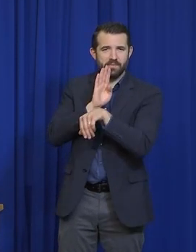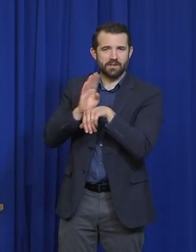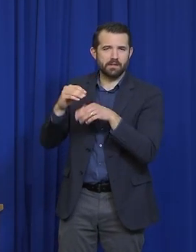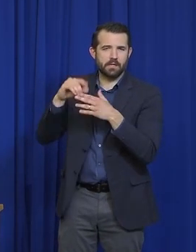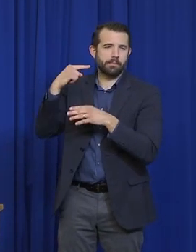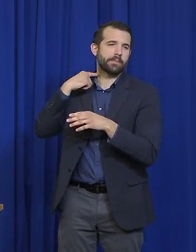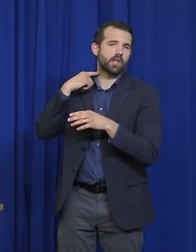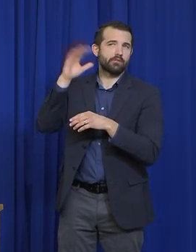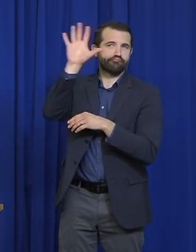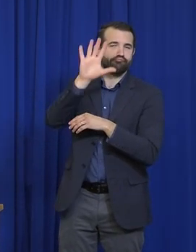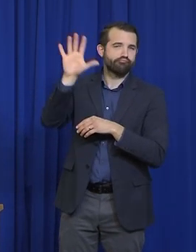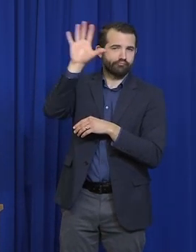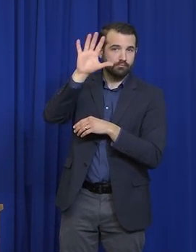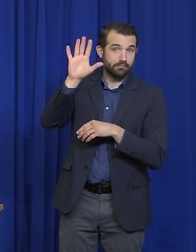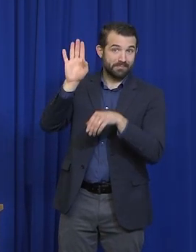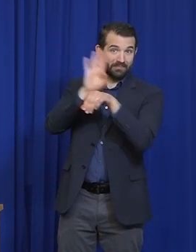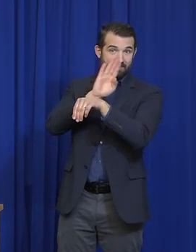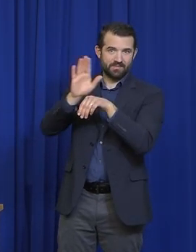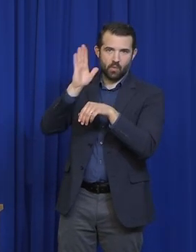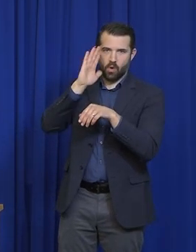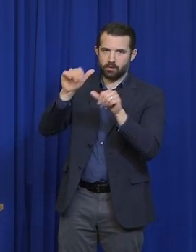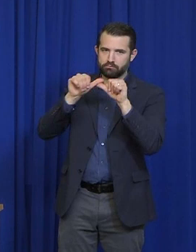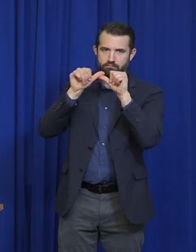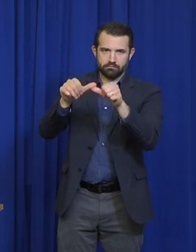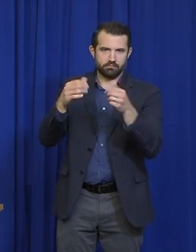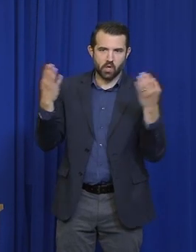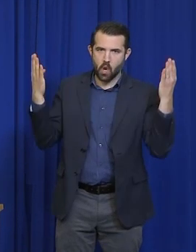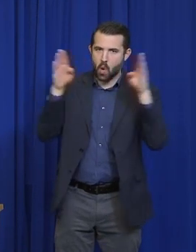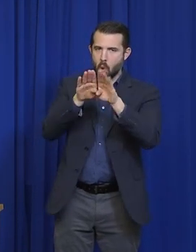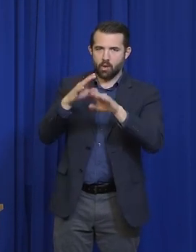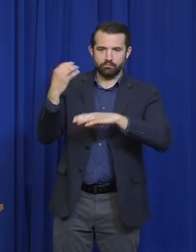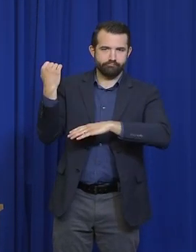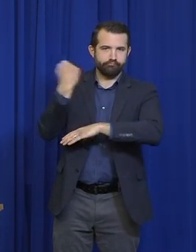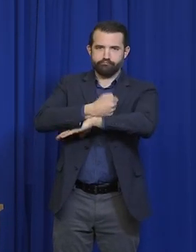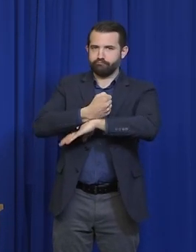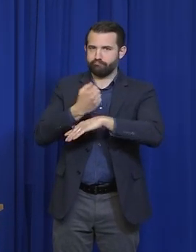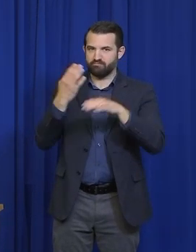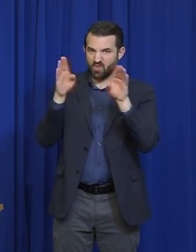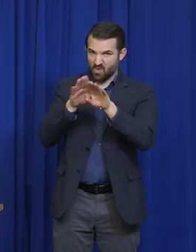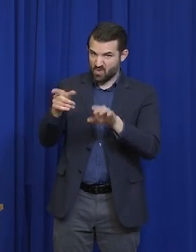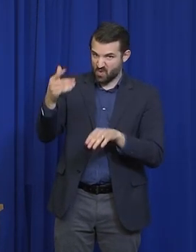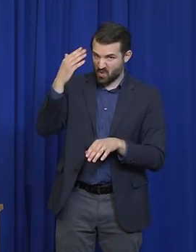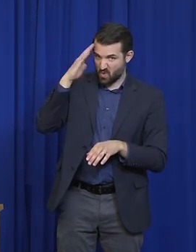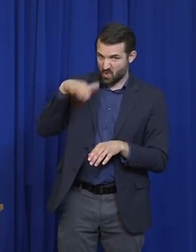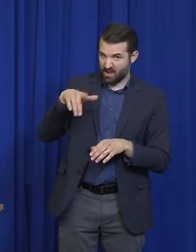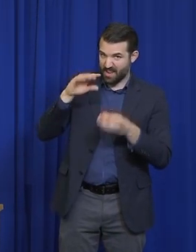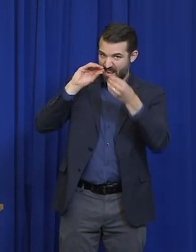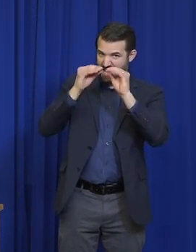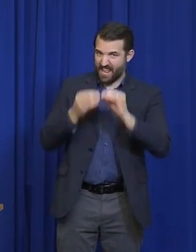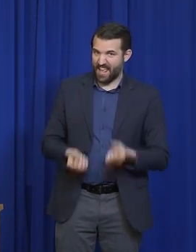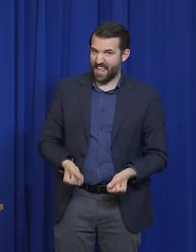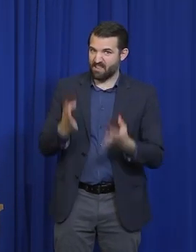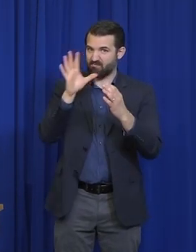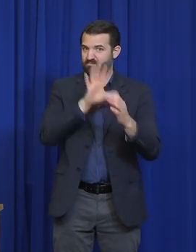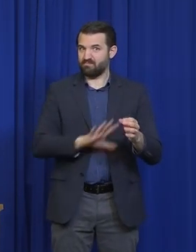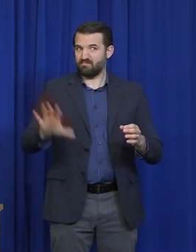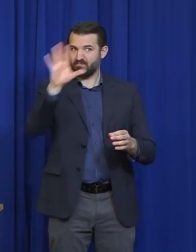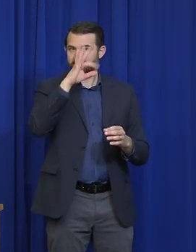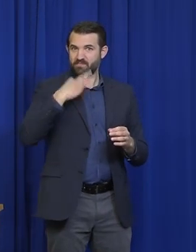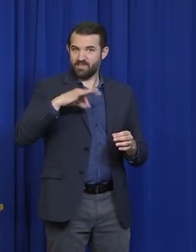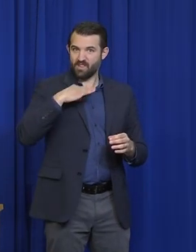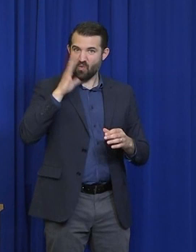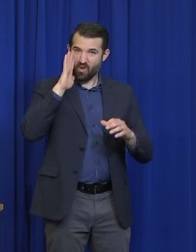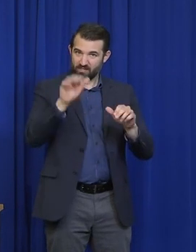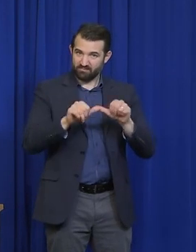how many businesses have ended up closing all together across the state or may end up closing and governments develop the question about the festival's